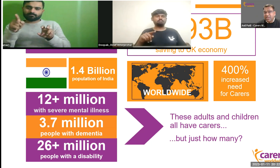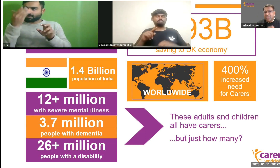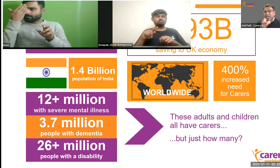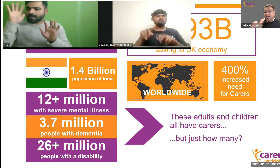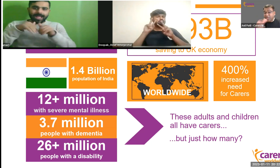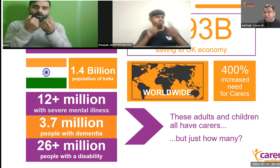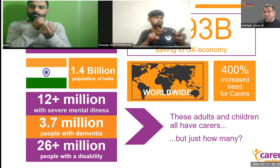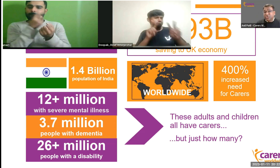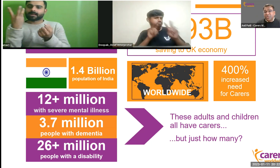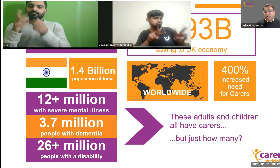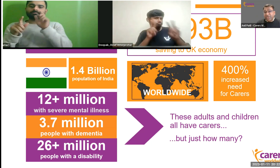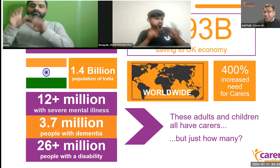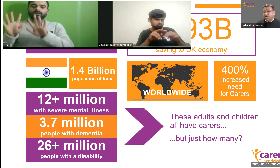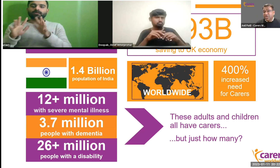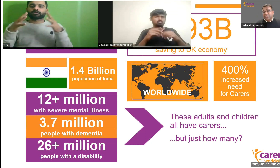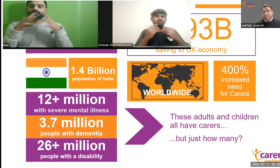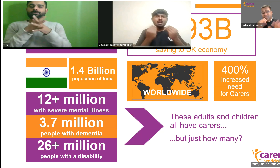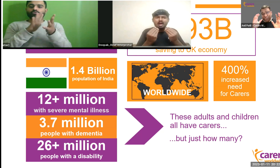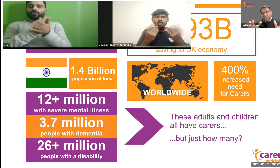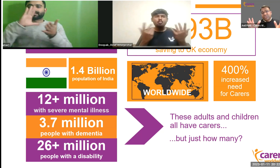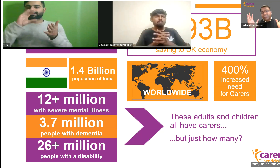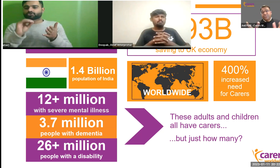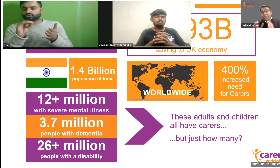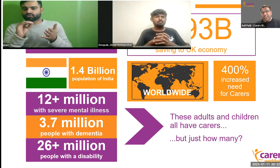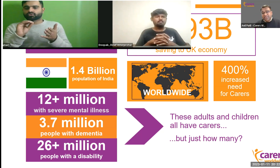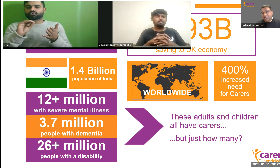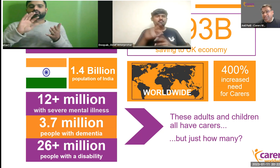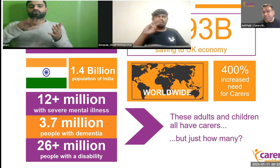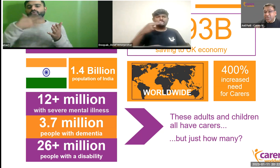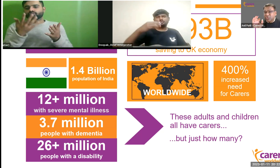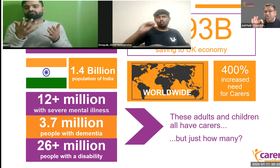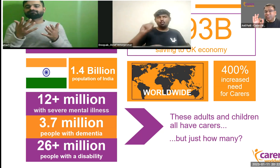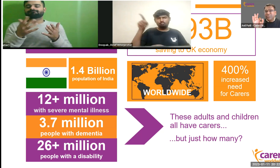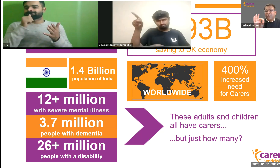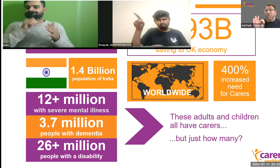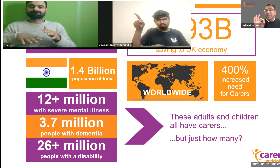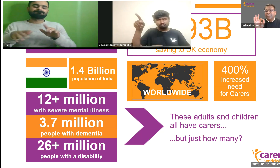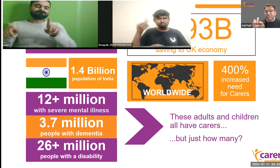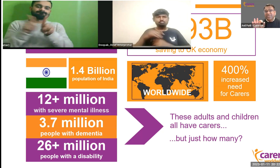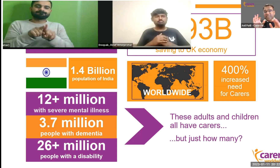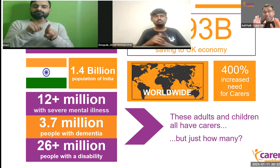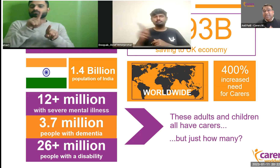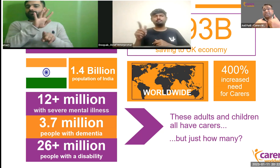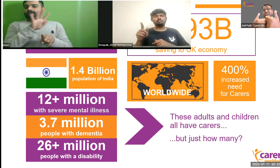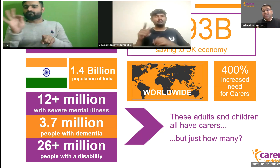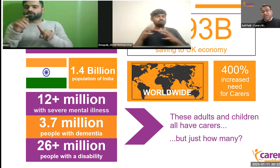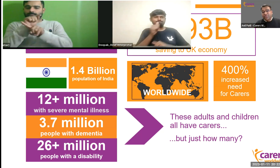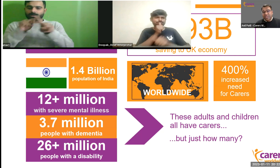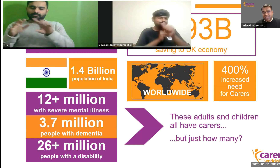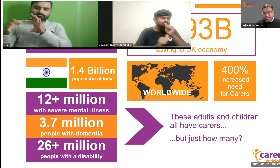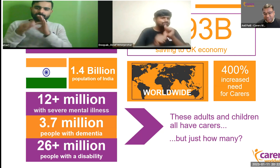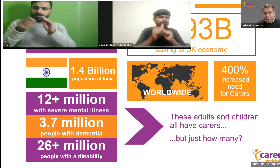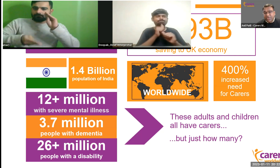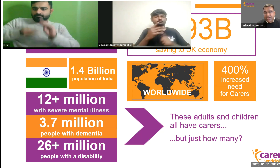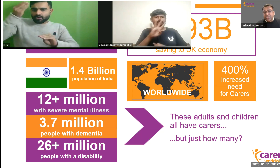there. WHO, World Health Organization forecast by 2030, there is going to be 400% increased in need